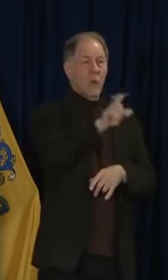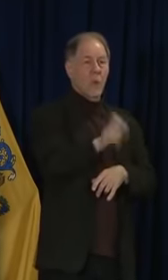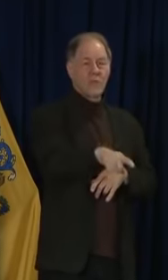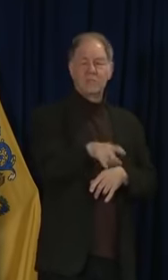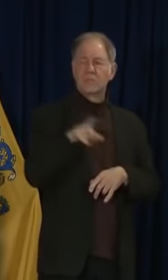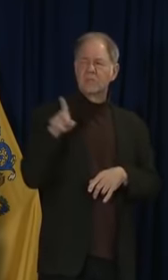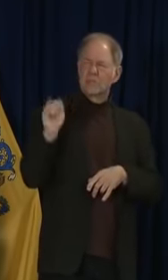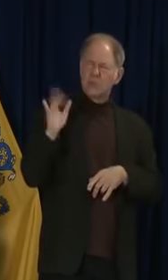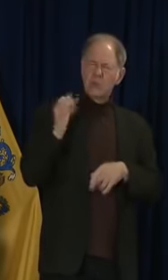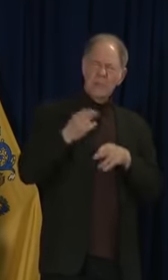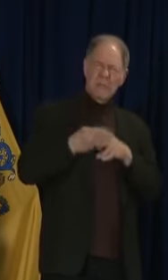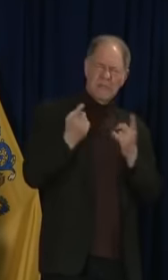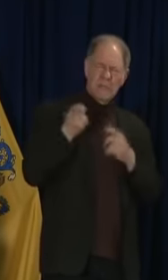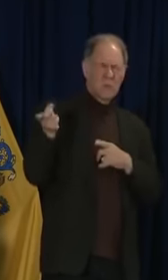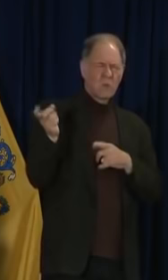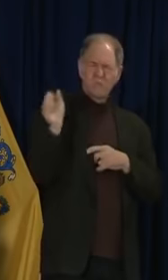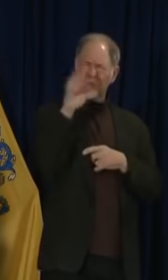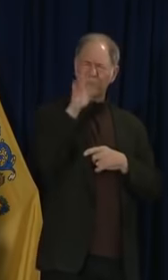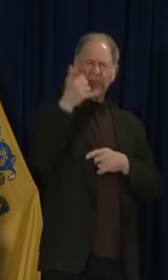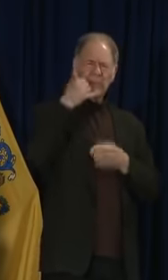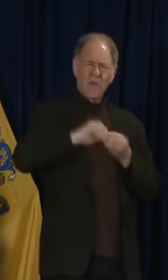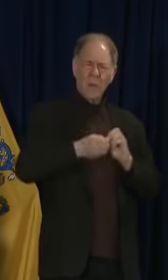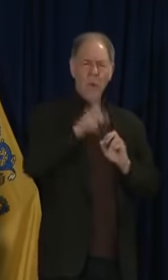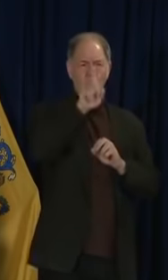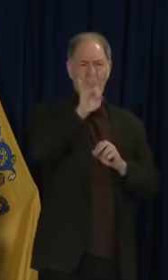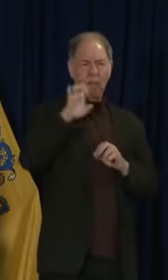it. I don't know if you actually gave the number out, did you?